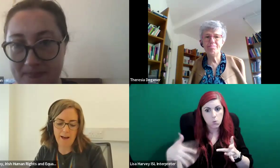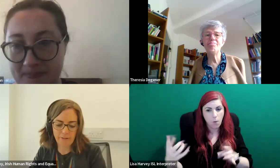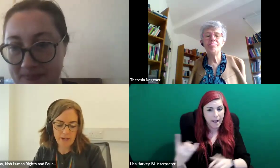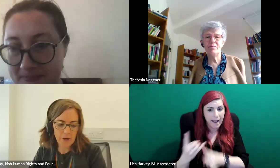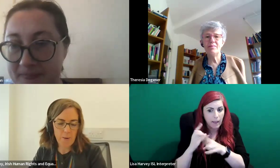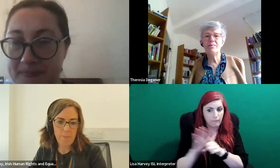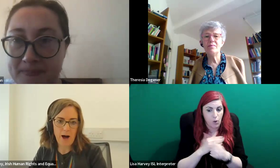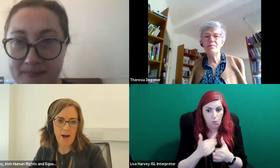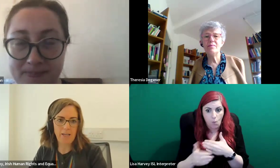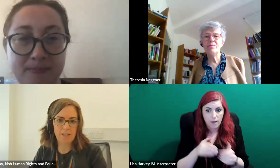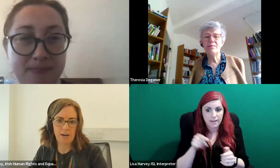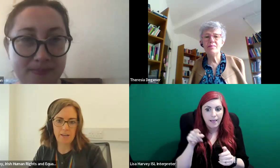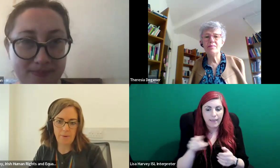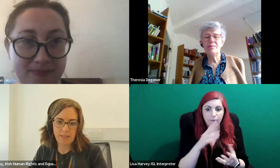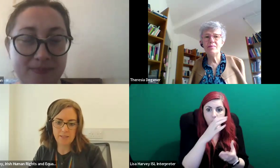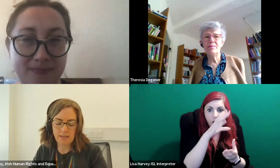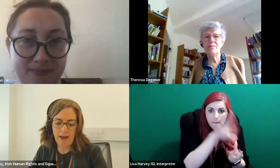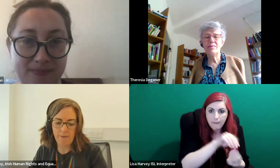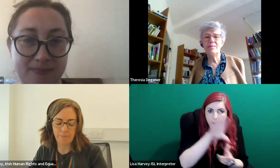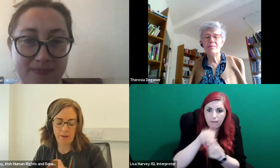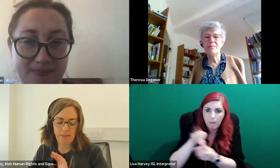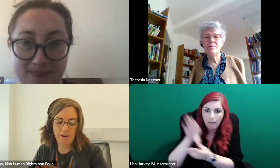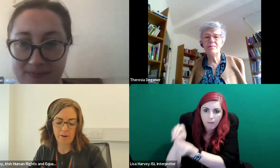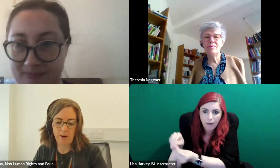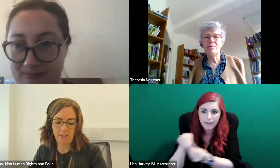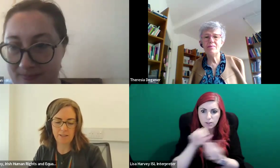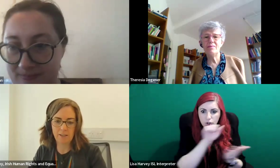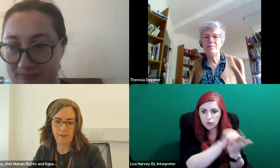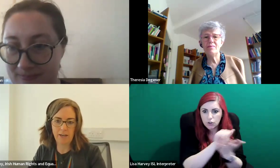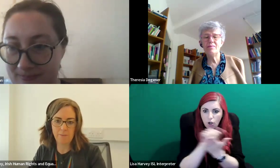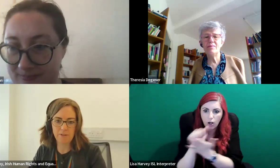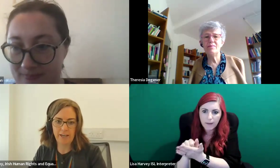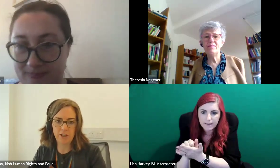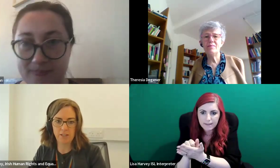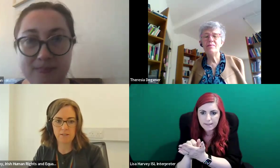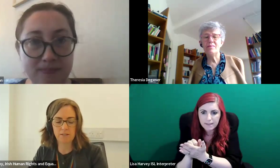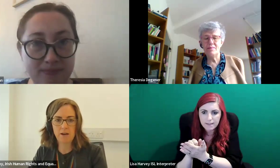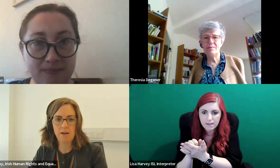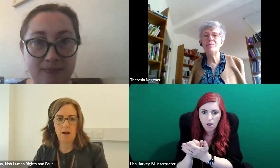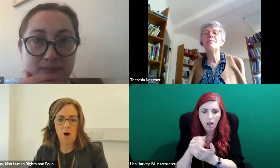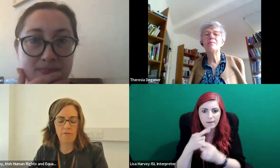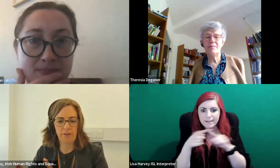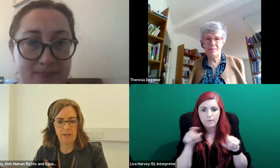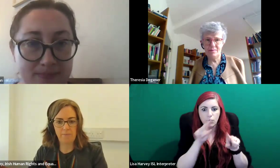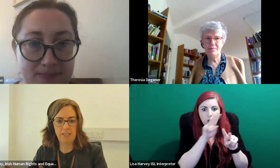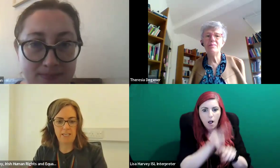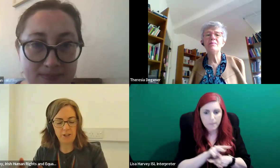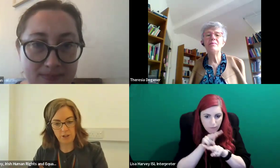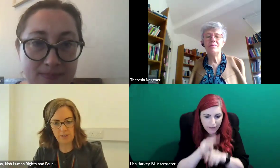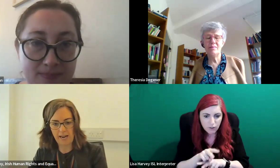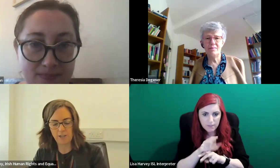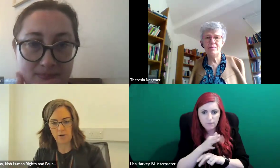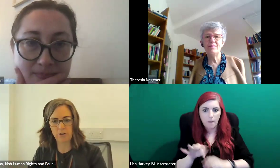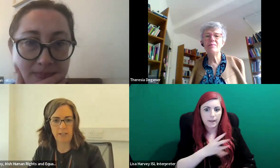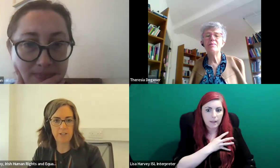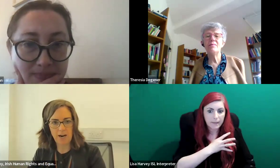that they have compiled documents. They have compiled the concluding observations of the committee